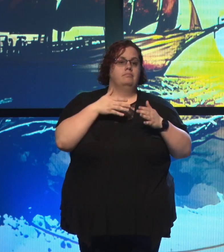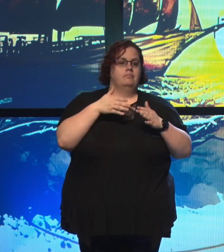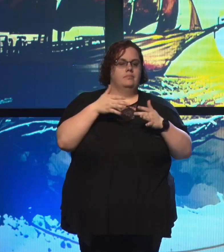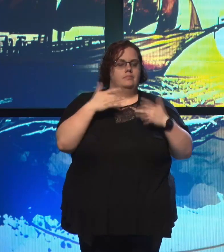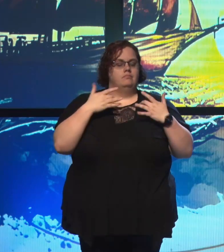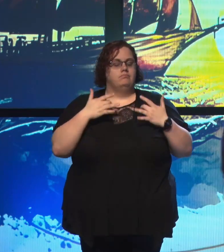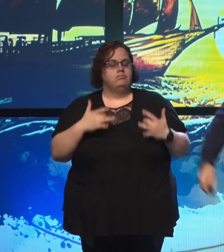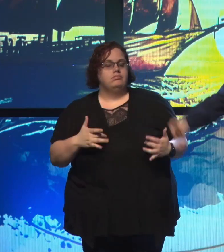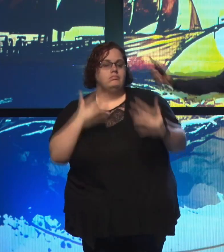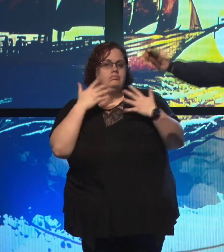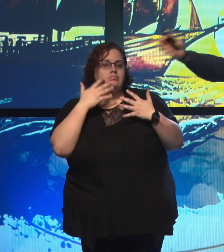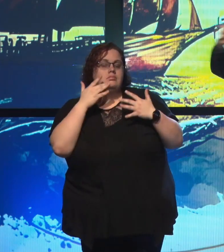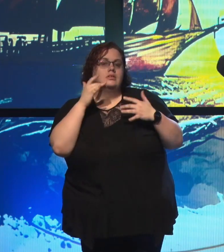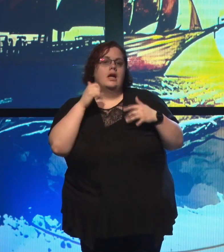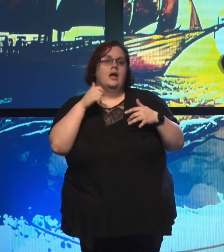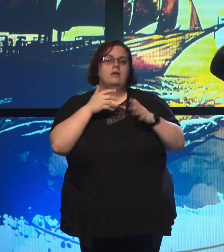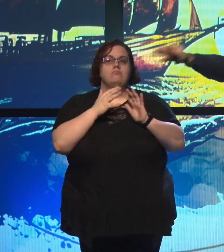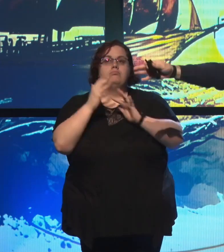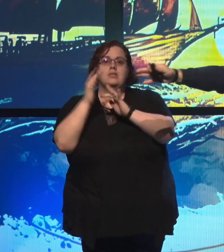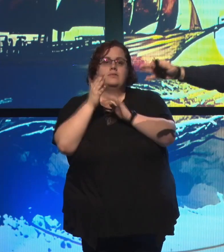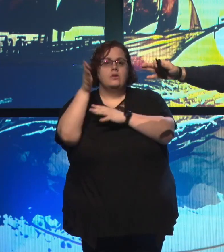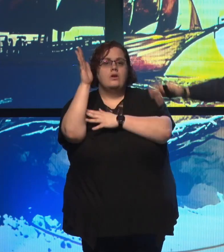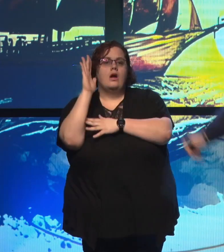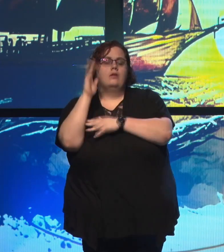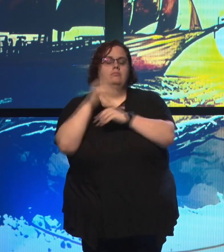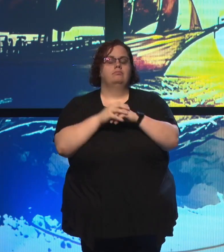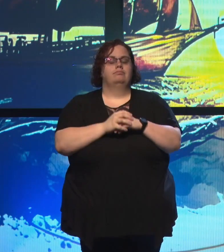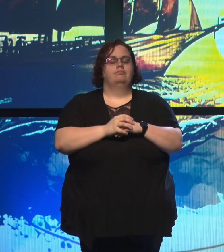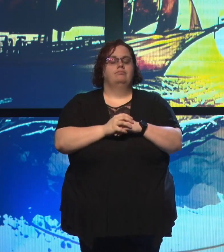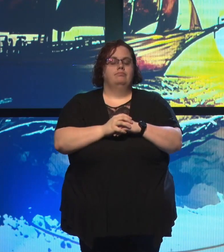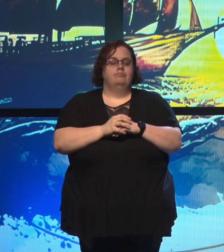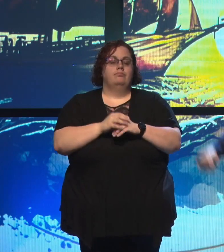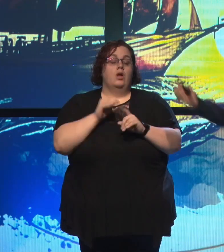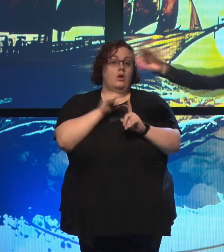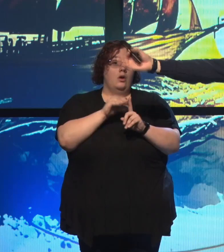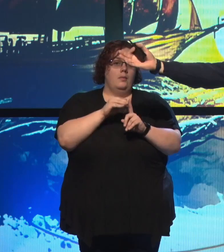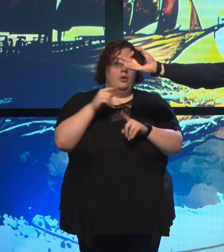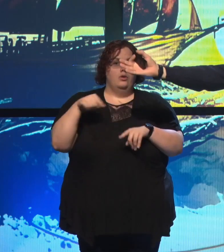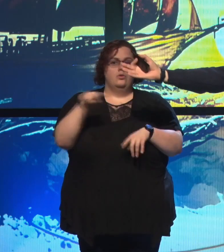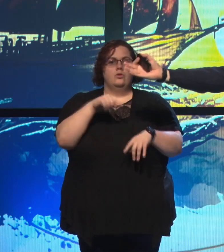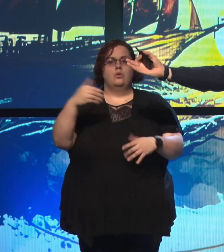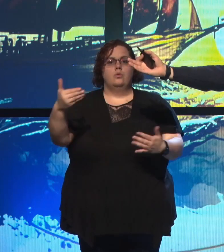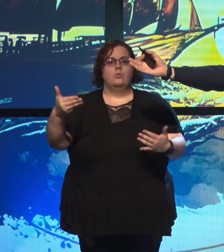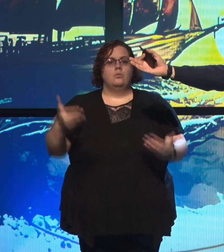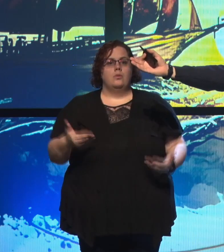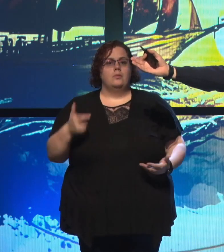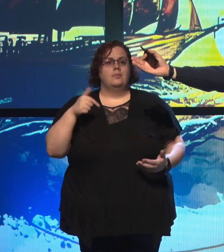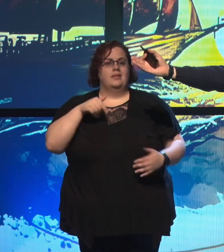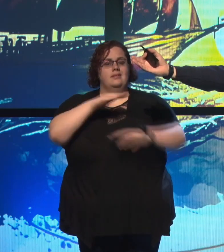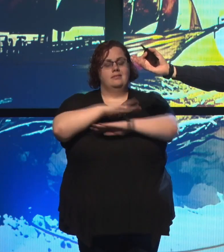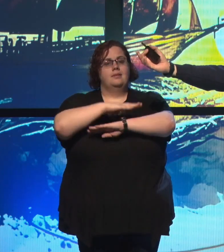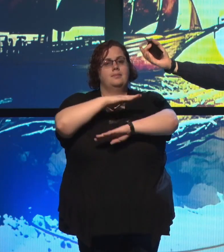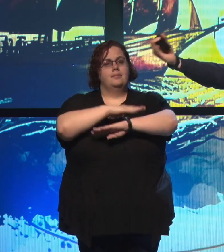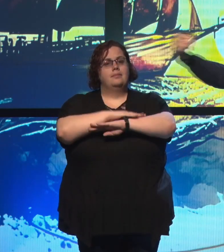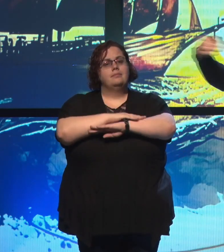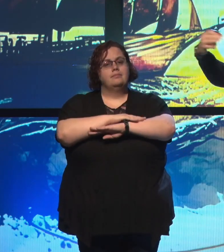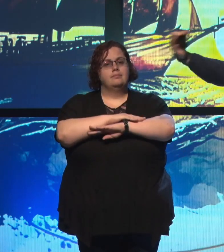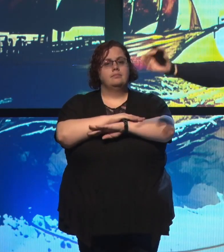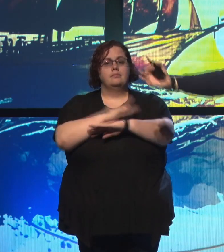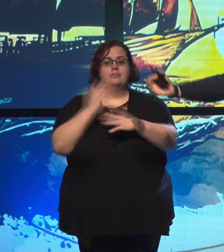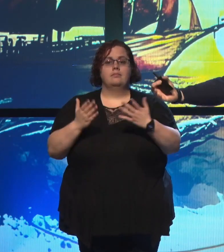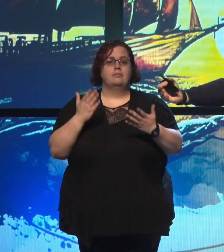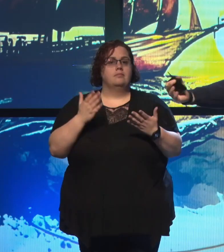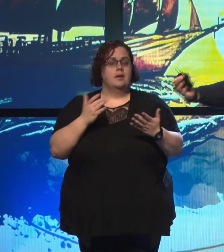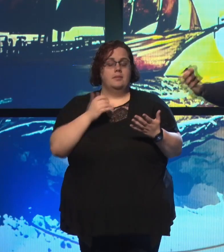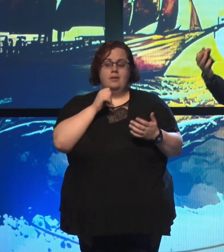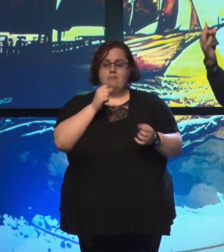But as a reminder to everyone here, you are welcome at this table. You might not